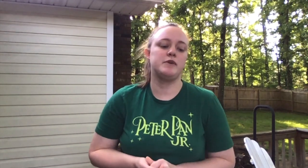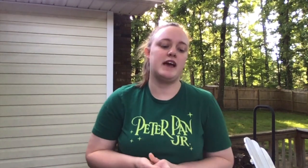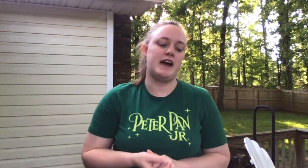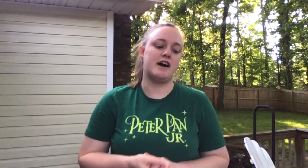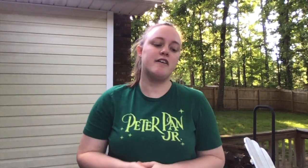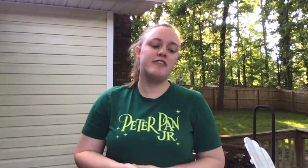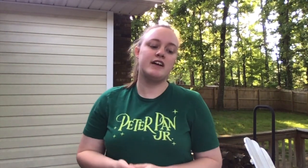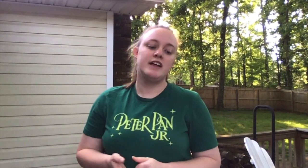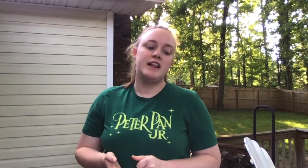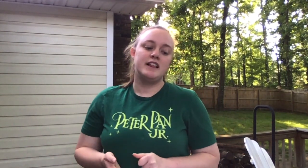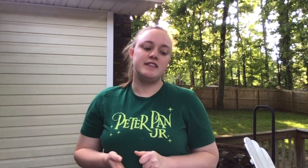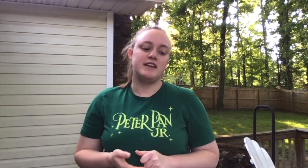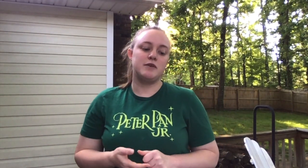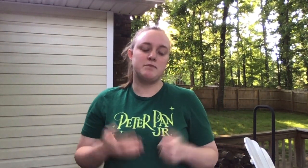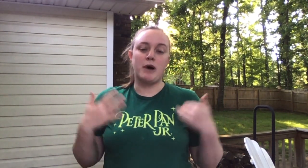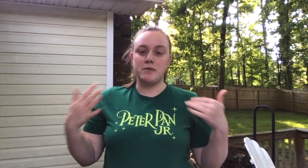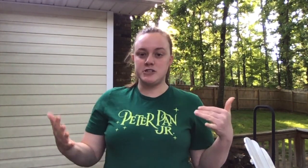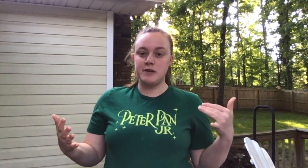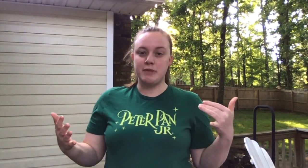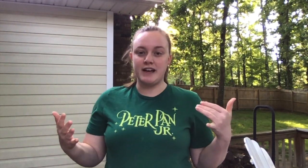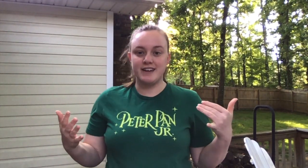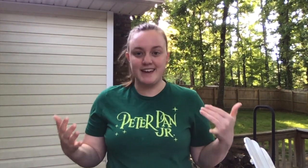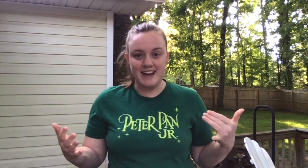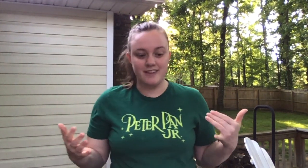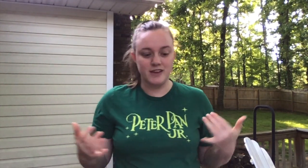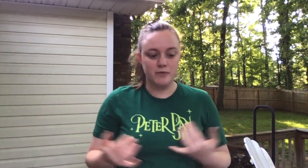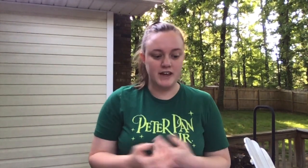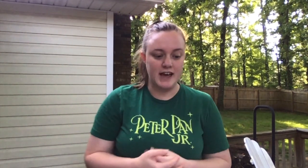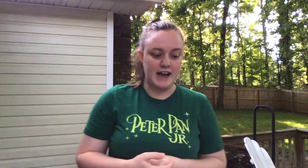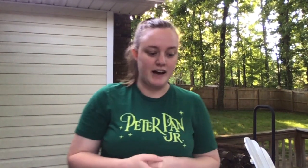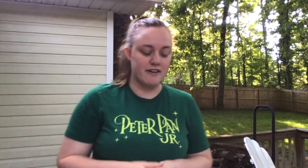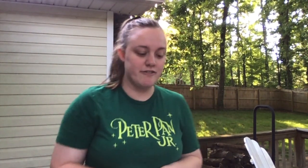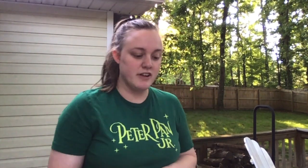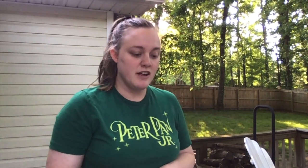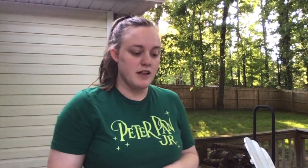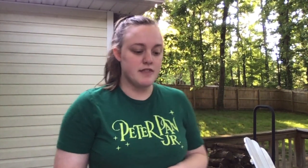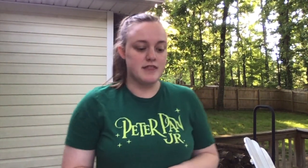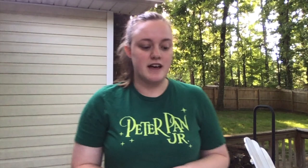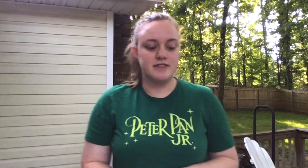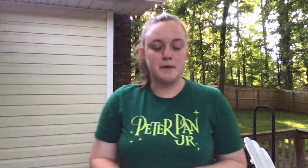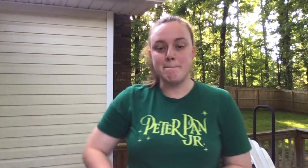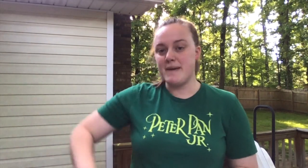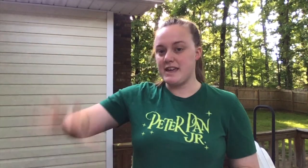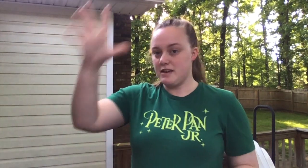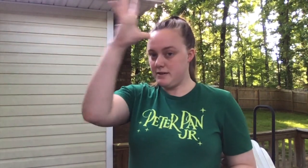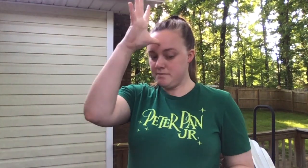we have with Bob and Jane Black and Kathy, we have that the man